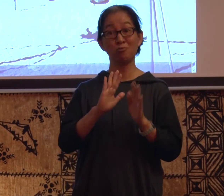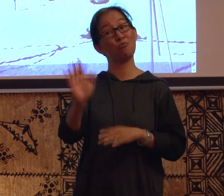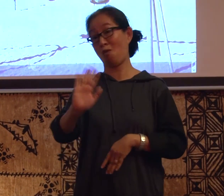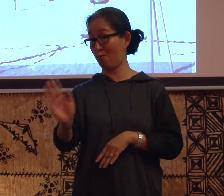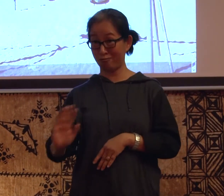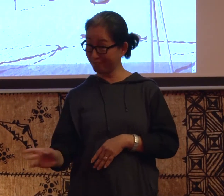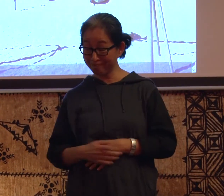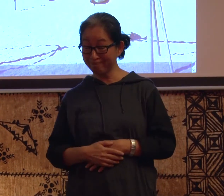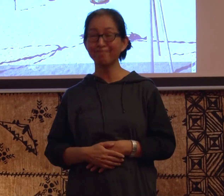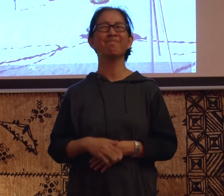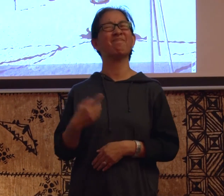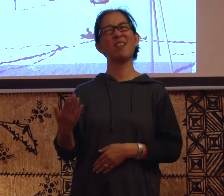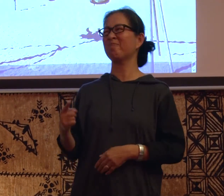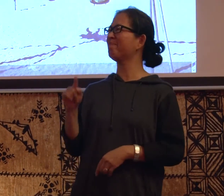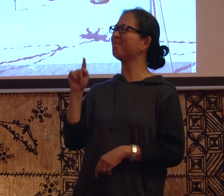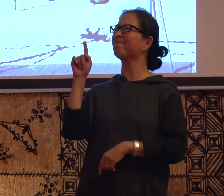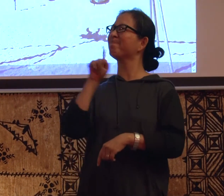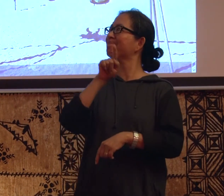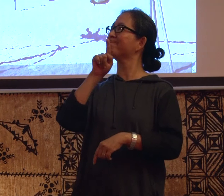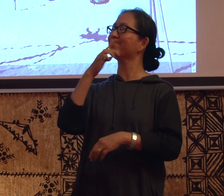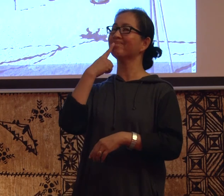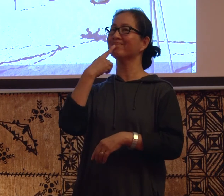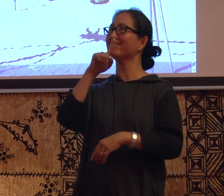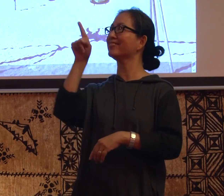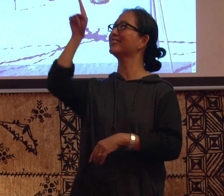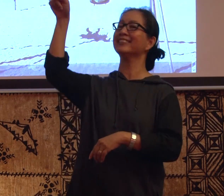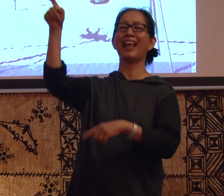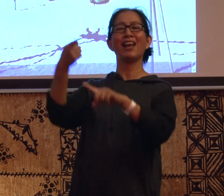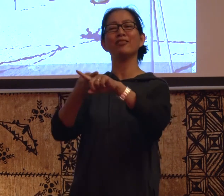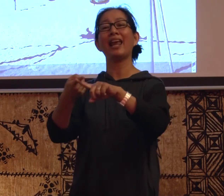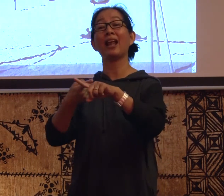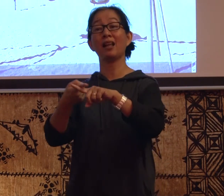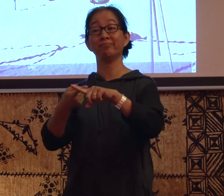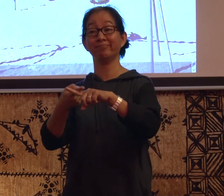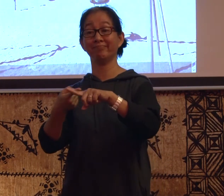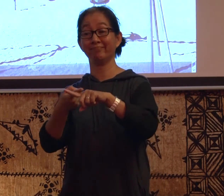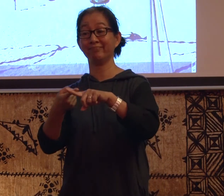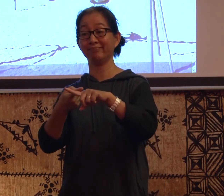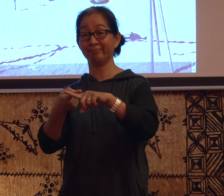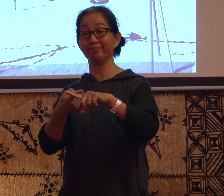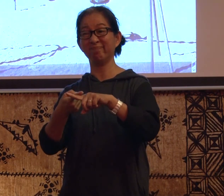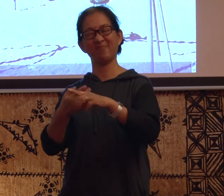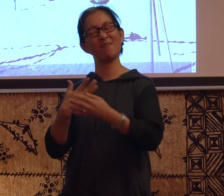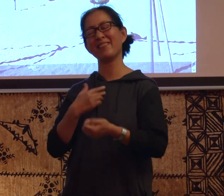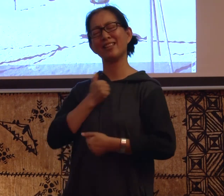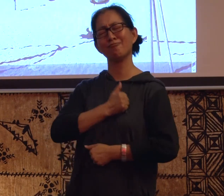Zealand. No, sorry, it wasn't in New Zealand. It was over in